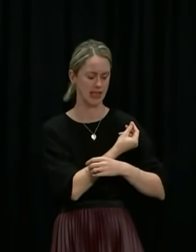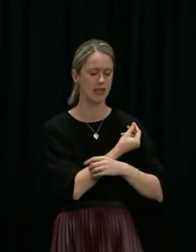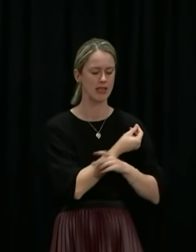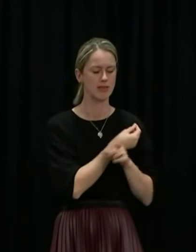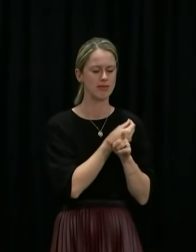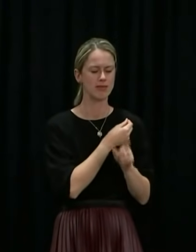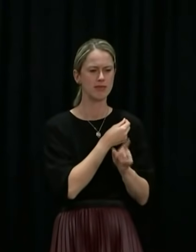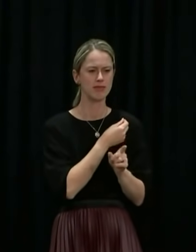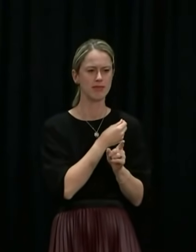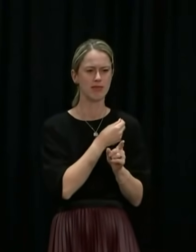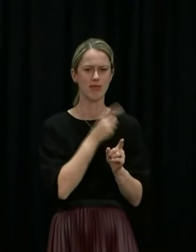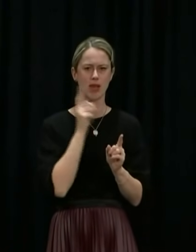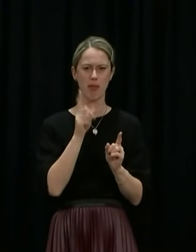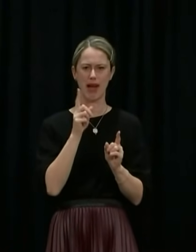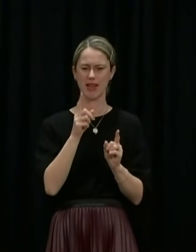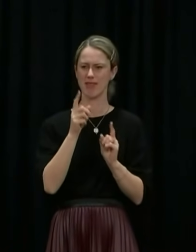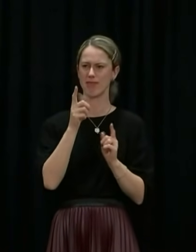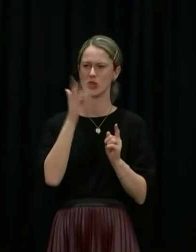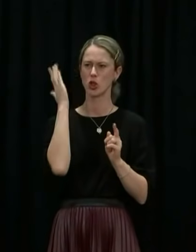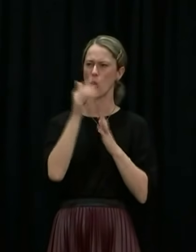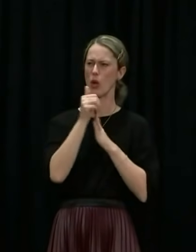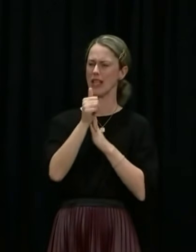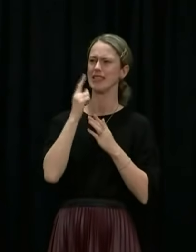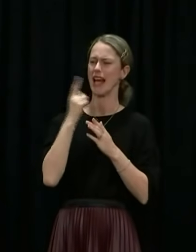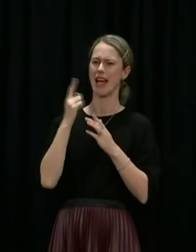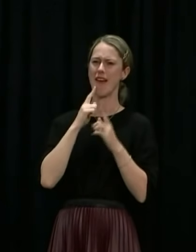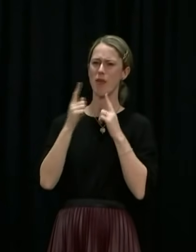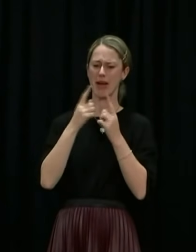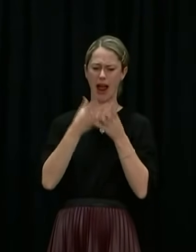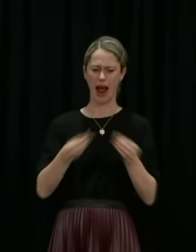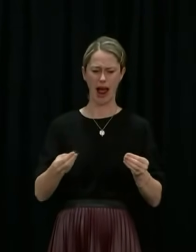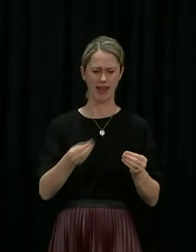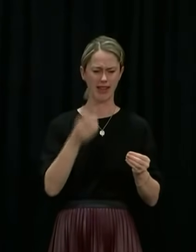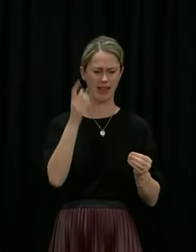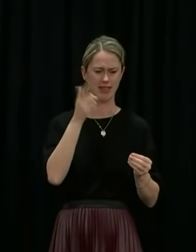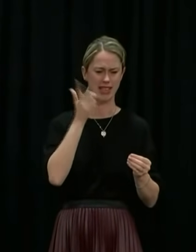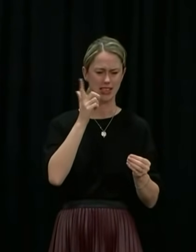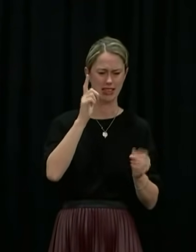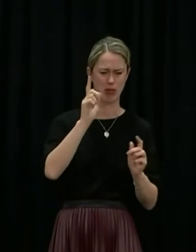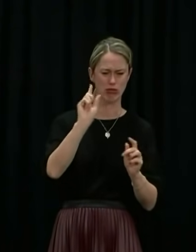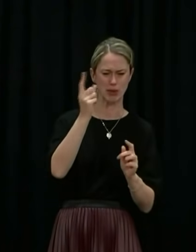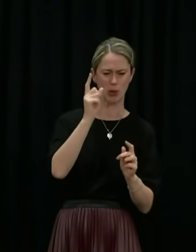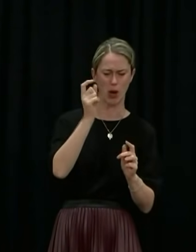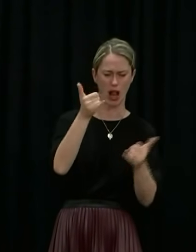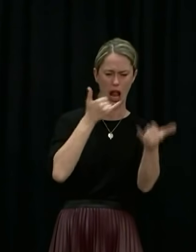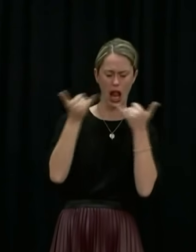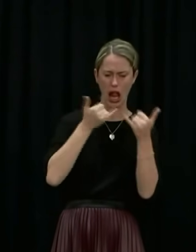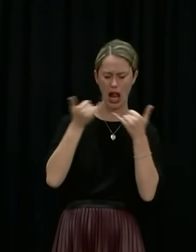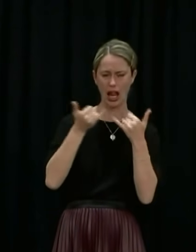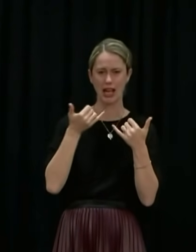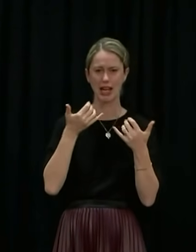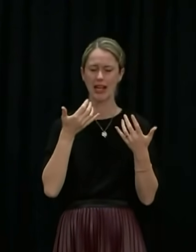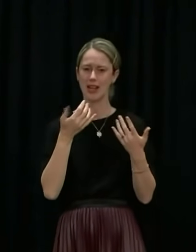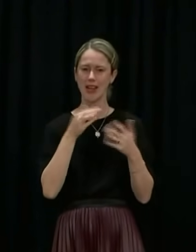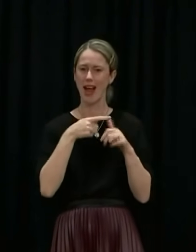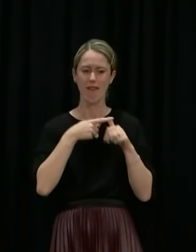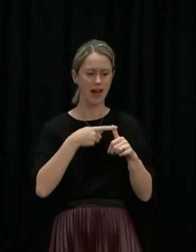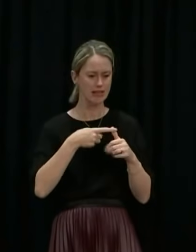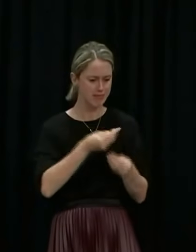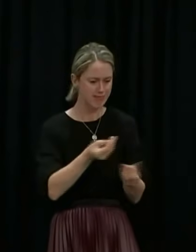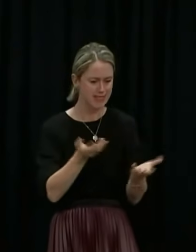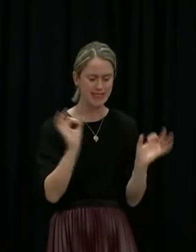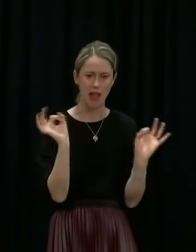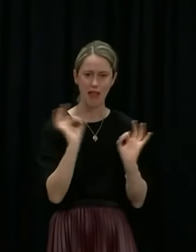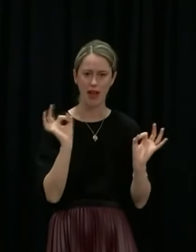there's been an information vacuum, and they're fielding all these calls from worried teachers and principals, and there is no advice that they can